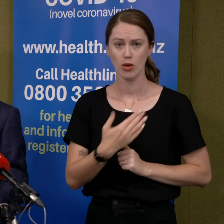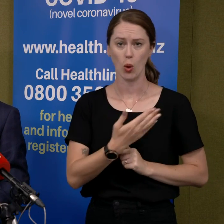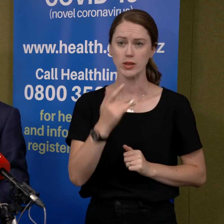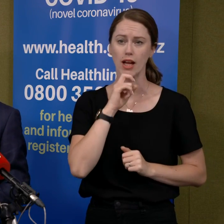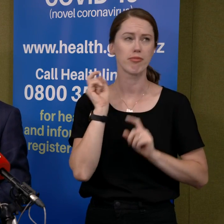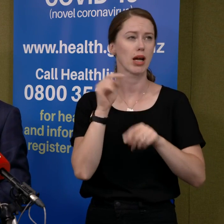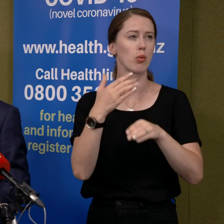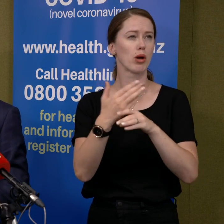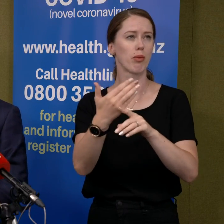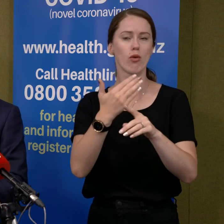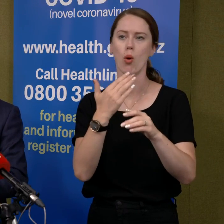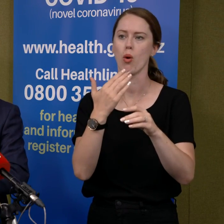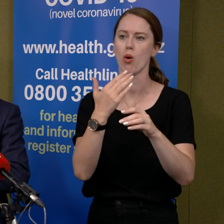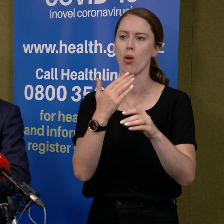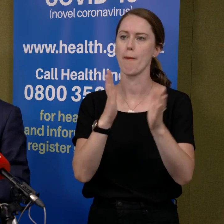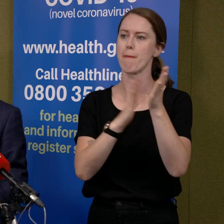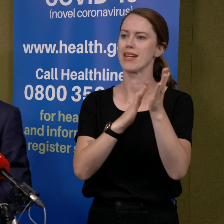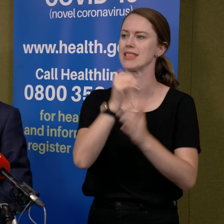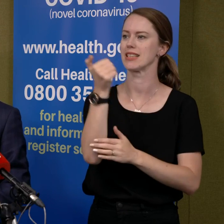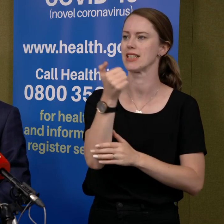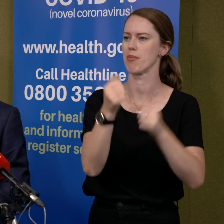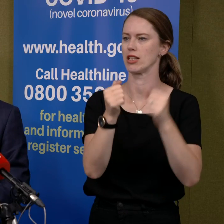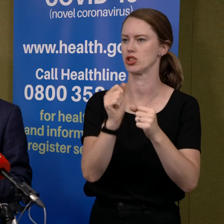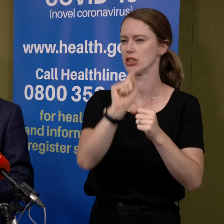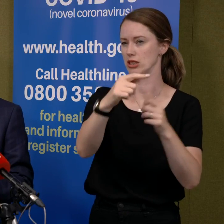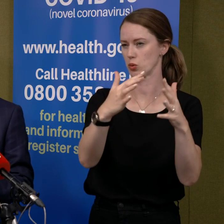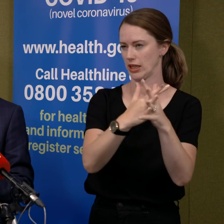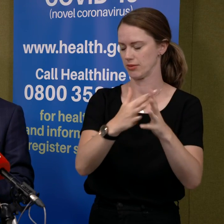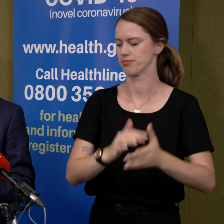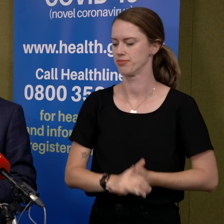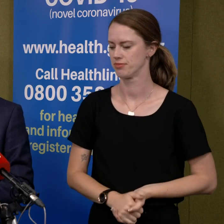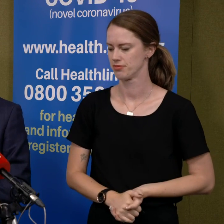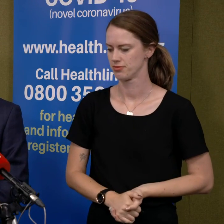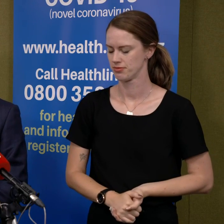will be back at work by Monday, the 16th of March, which is a week today.